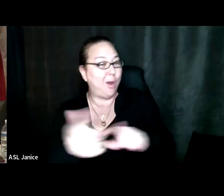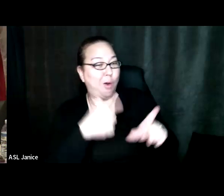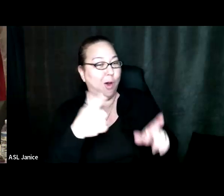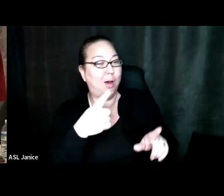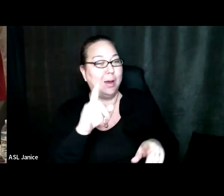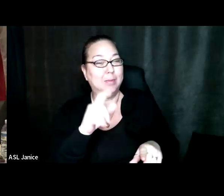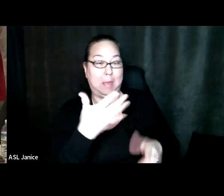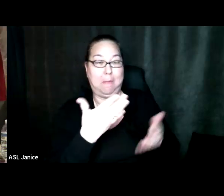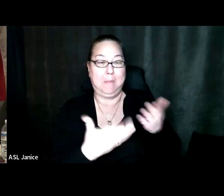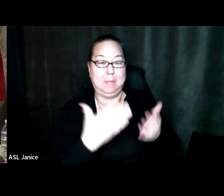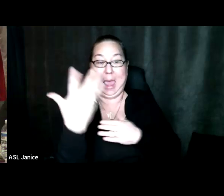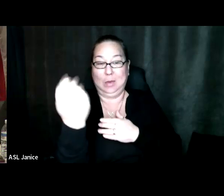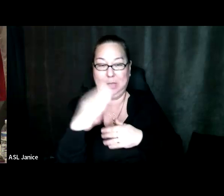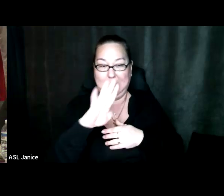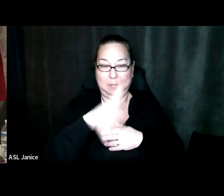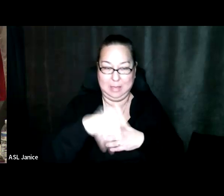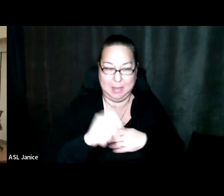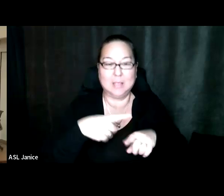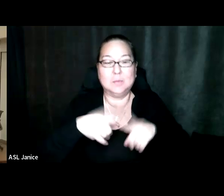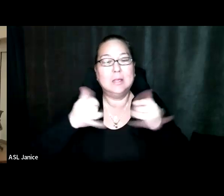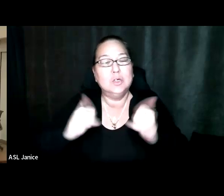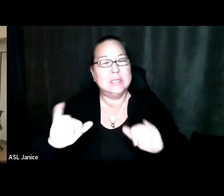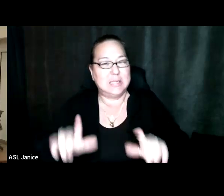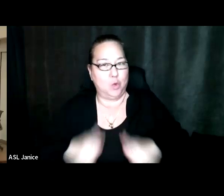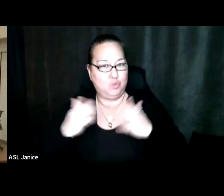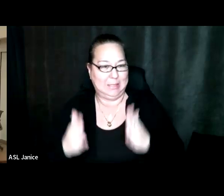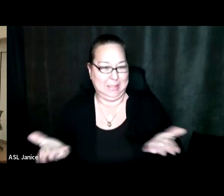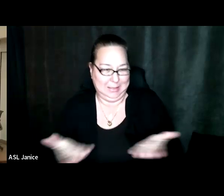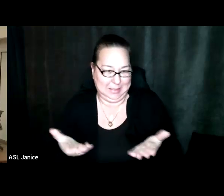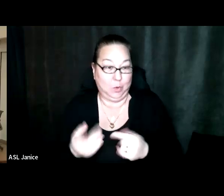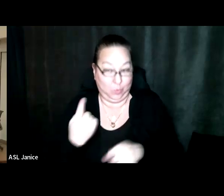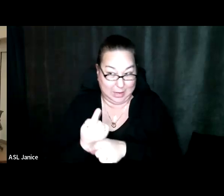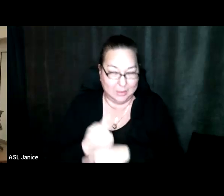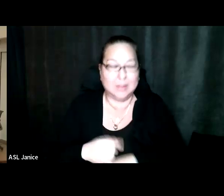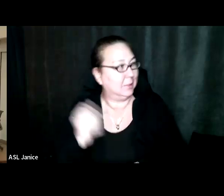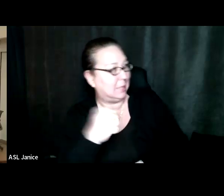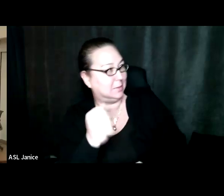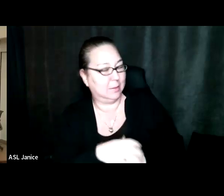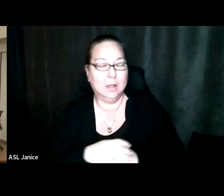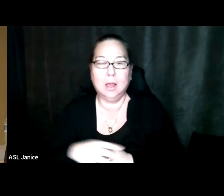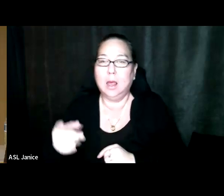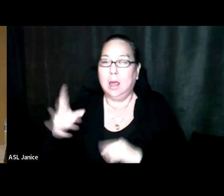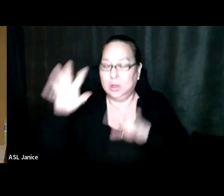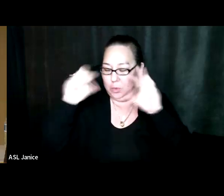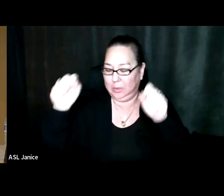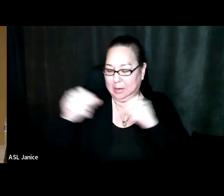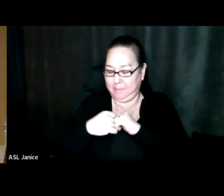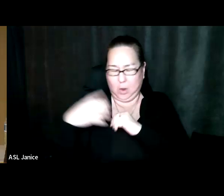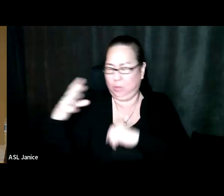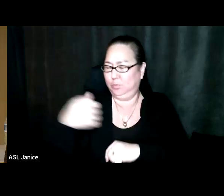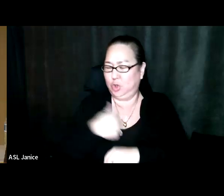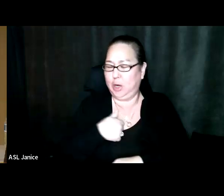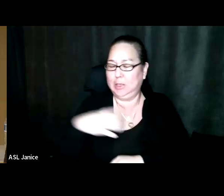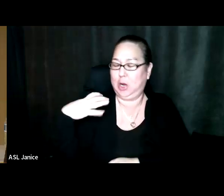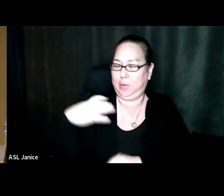100%. Yeah, and I think, something else that we're not discussing tonight, but I think is equally as important is that,